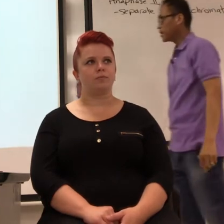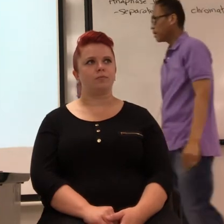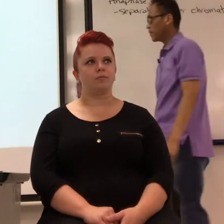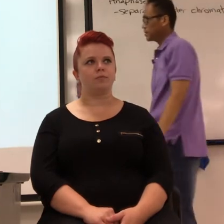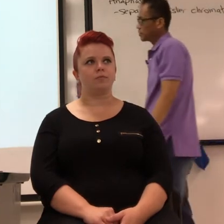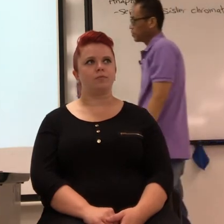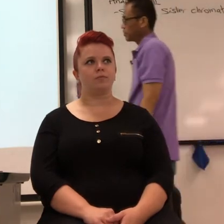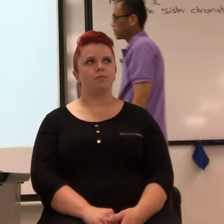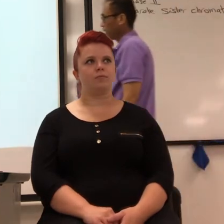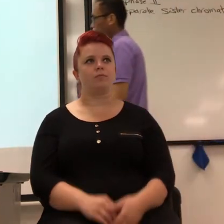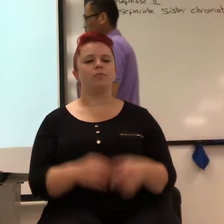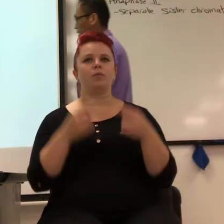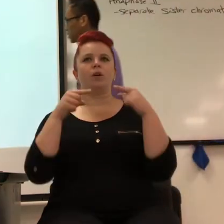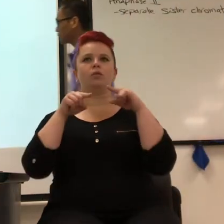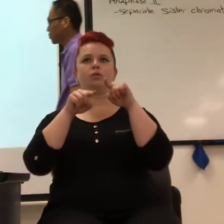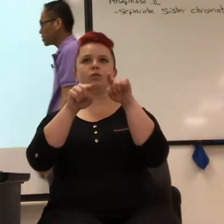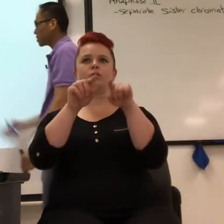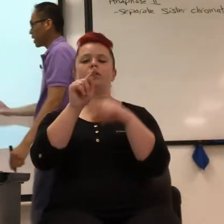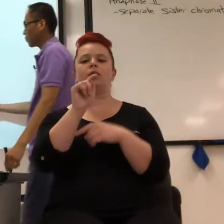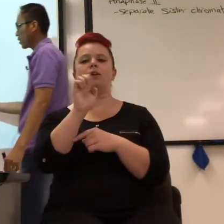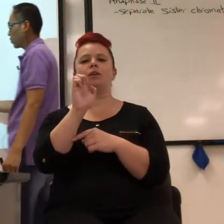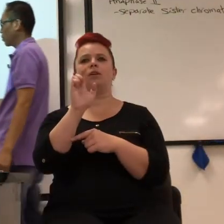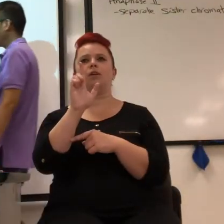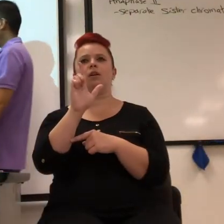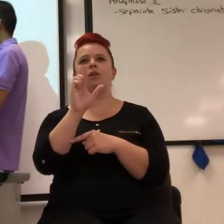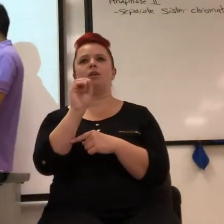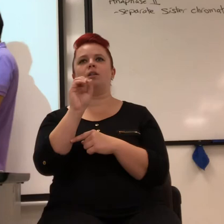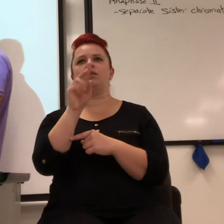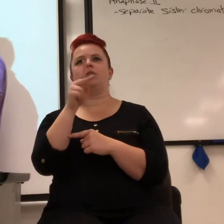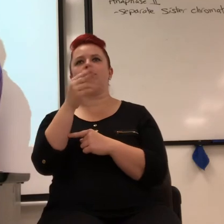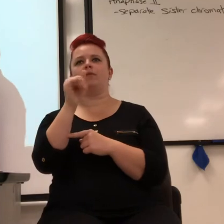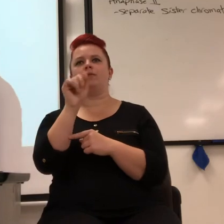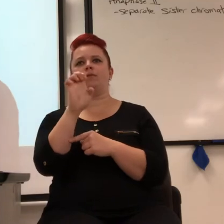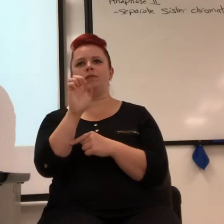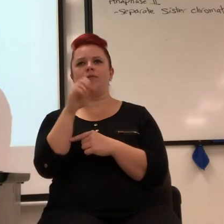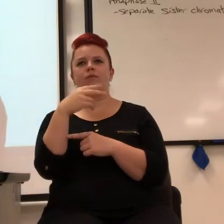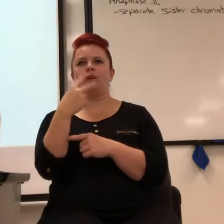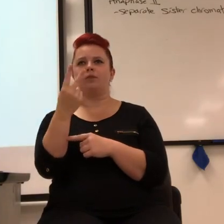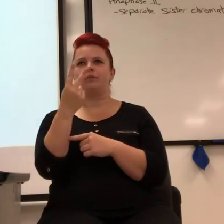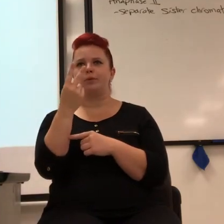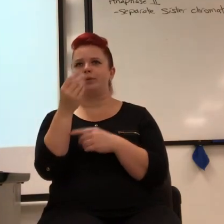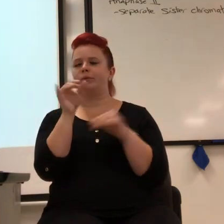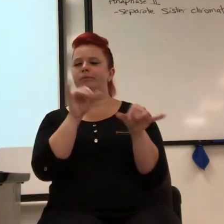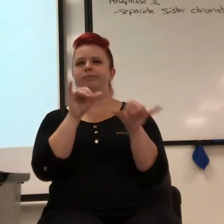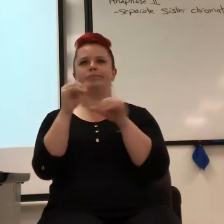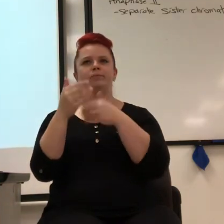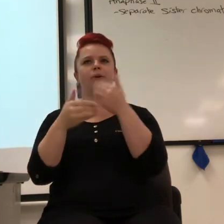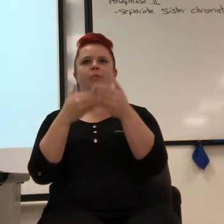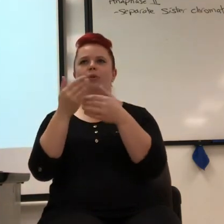So that in telophase 2 and then cytokinesis, it looks the same thing. You reform the nuclear envelope, you're done dividing the DNA.